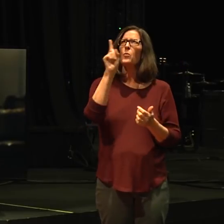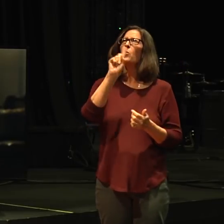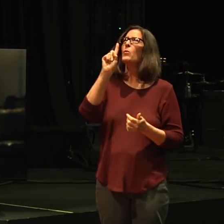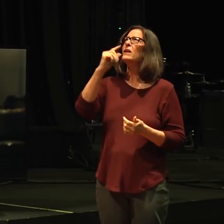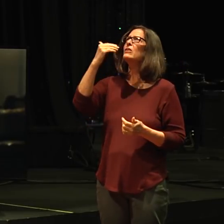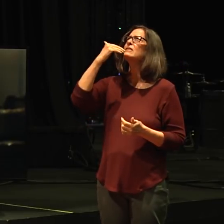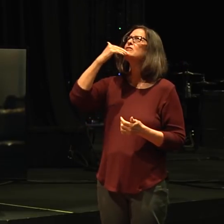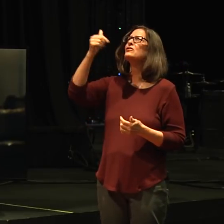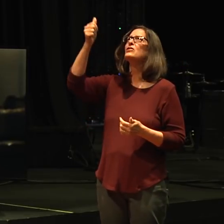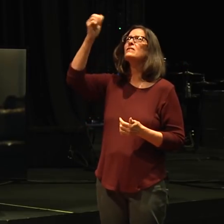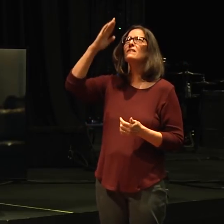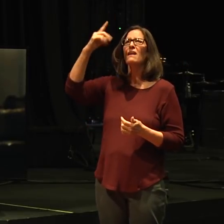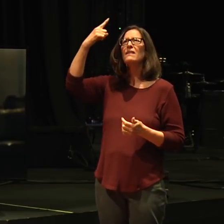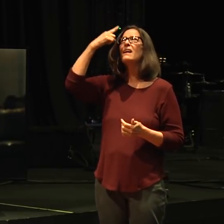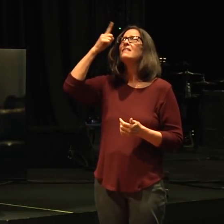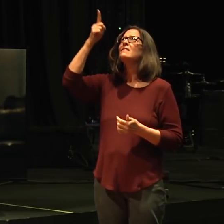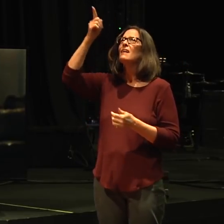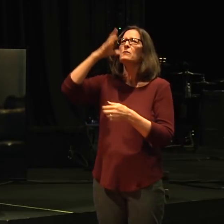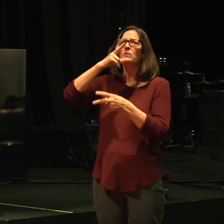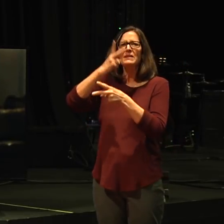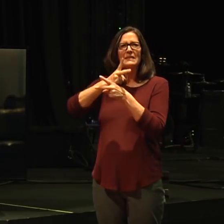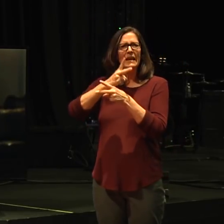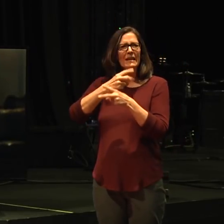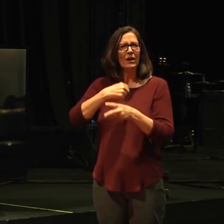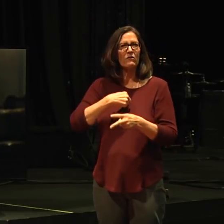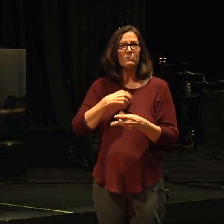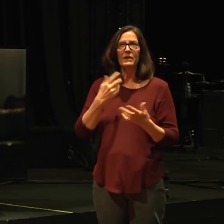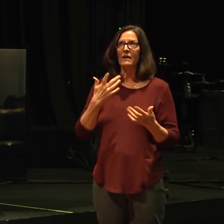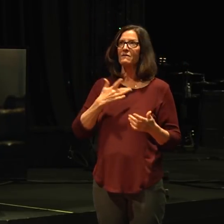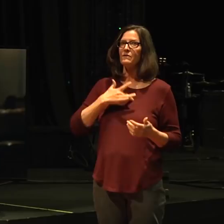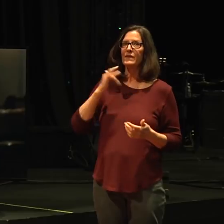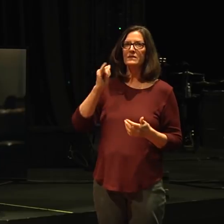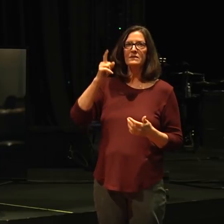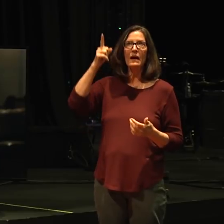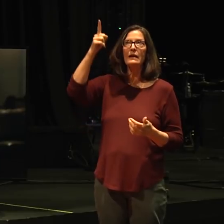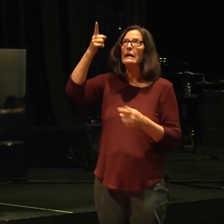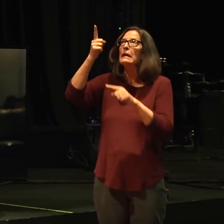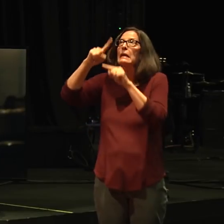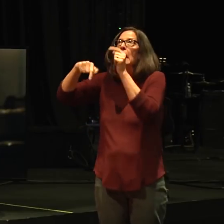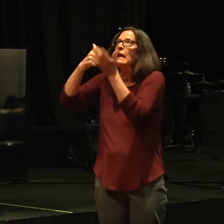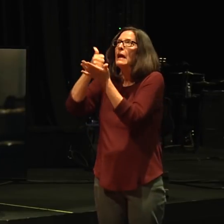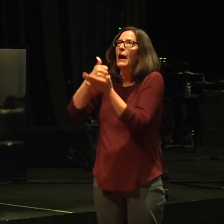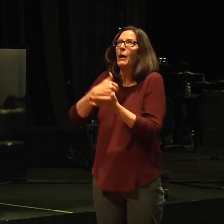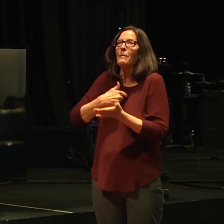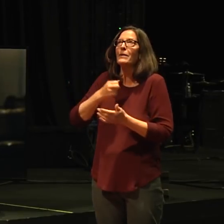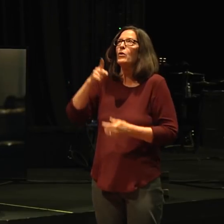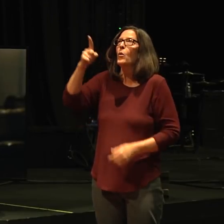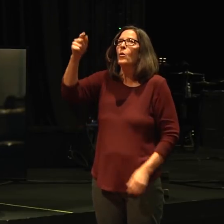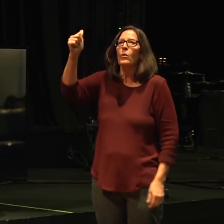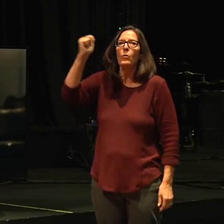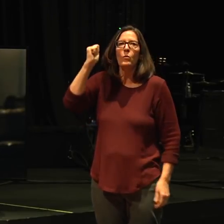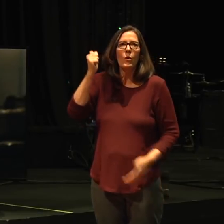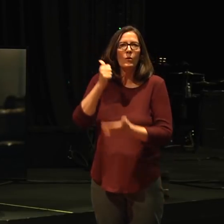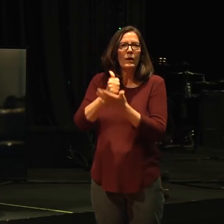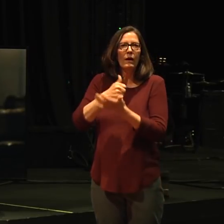this? I thought he would take care of me, and it feels like he either can't or won't.